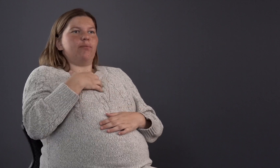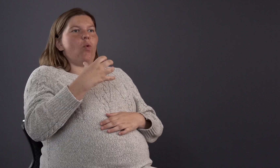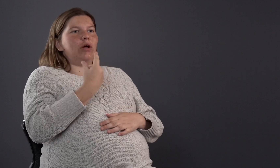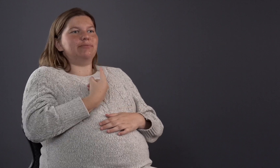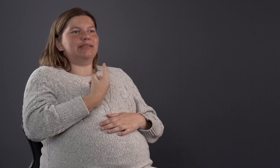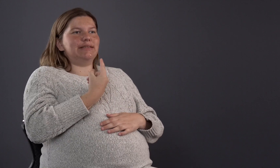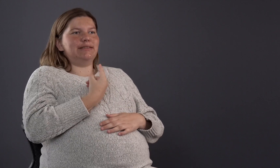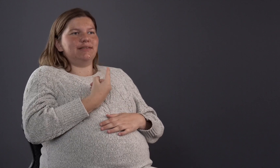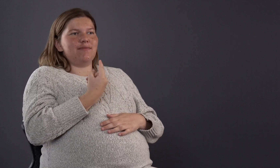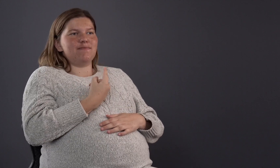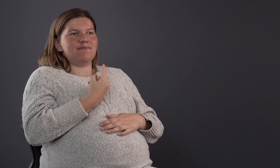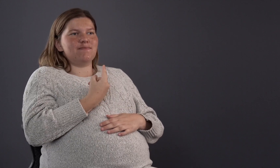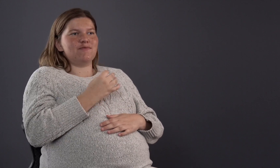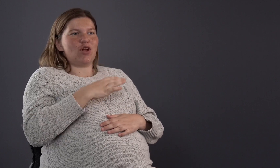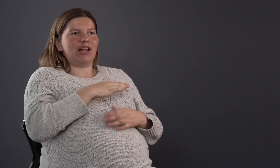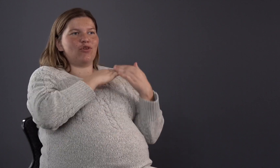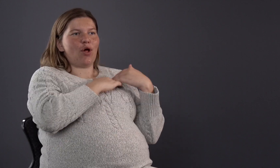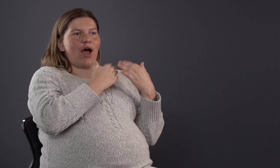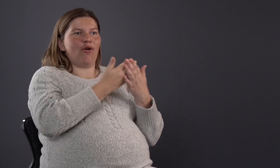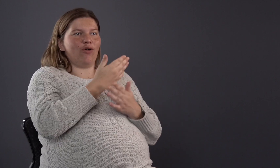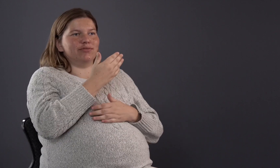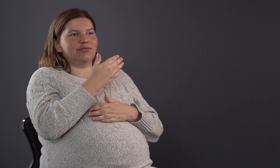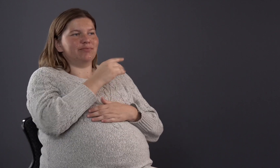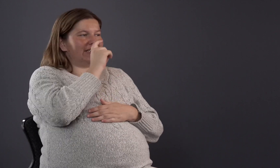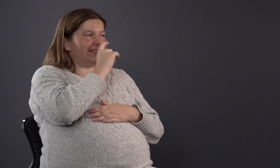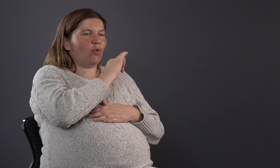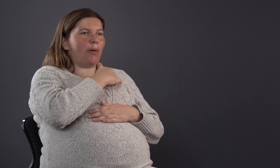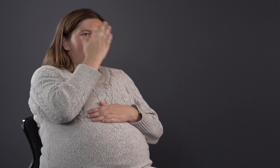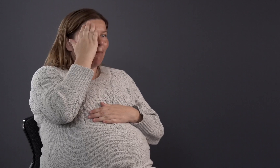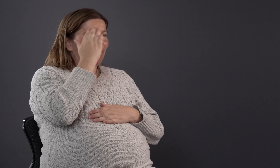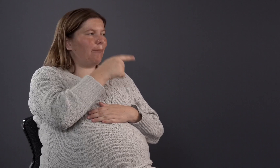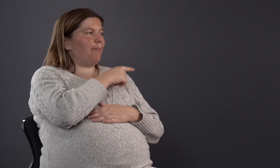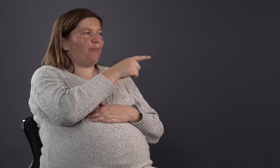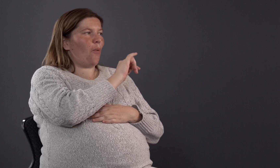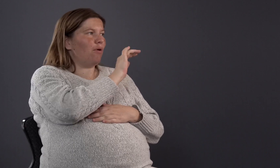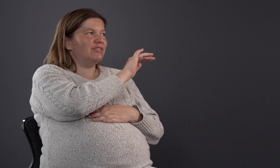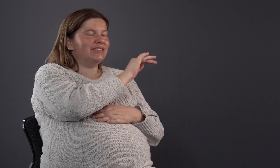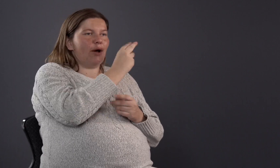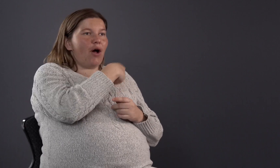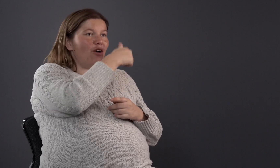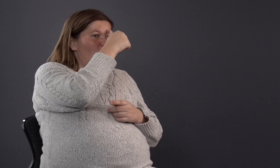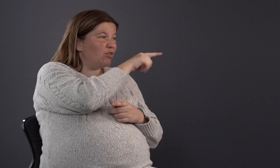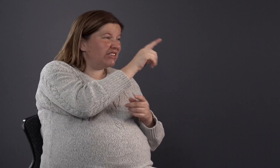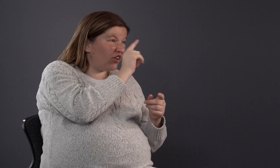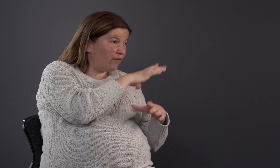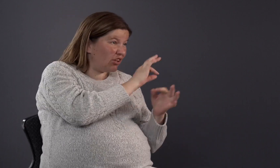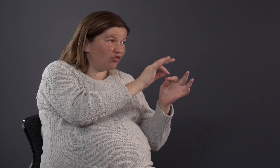more independent. I don't need to rely on my sister or my mum or beg a friend to come and interpret for me